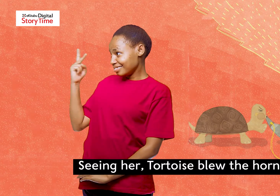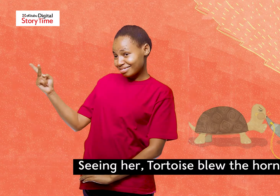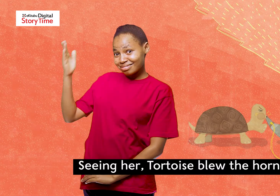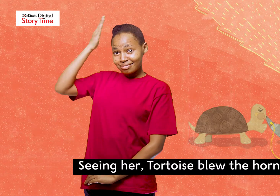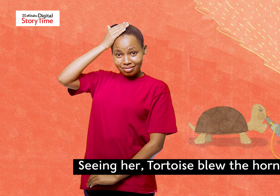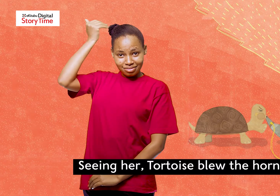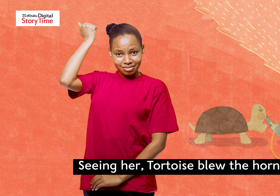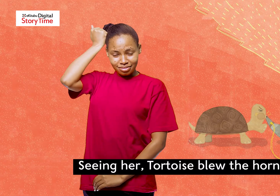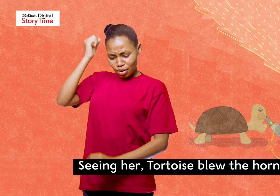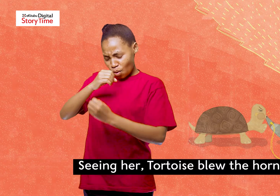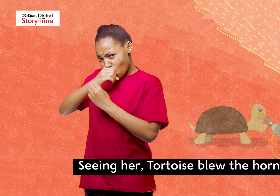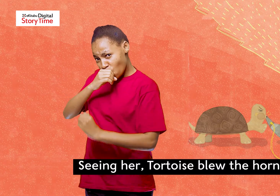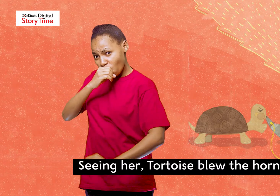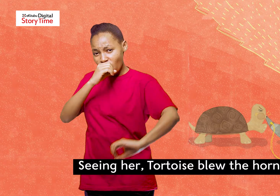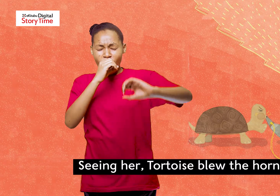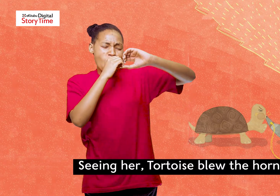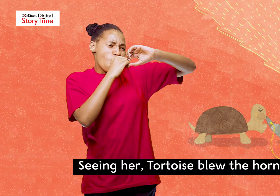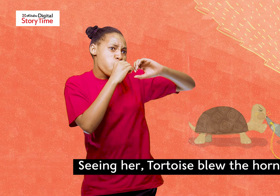Seeing her, Tortoise blew the horn.